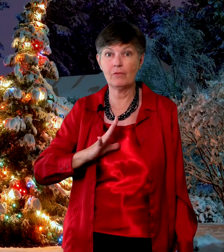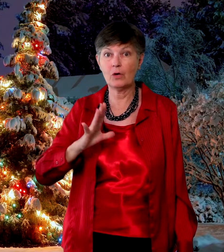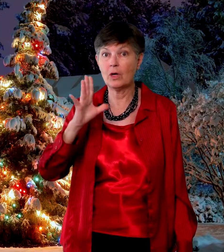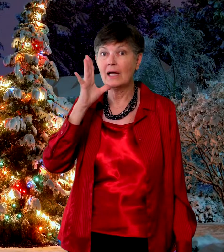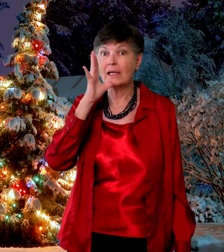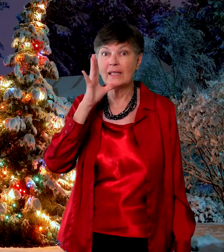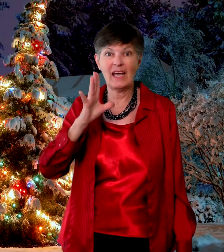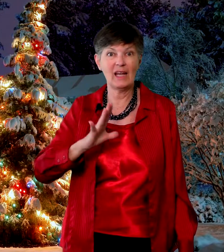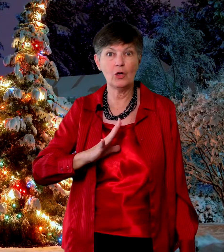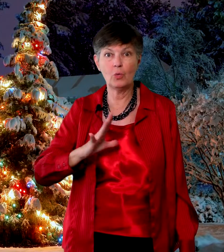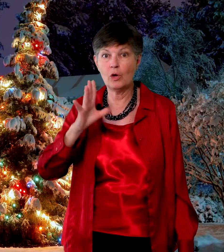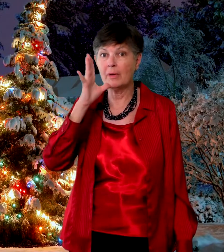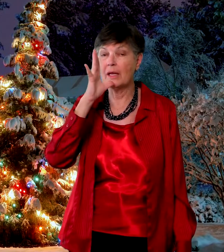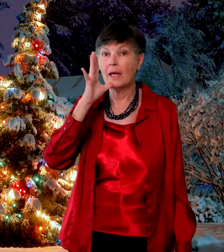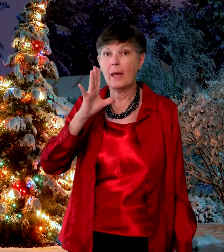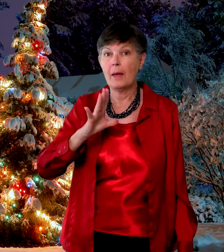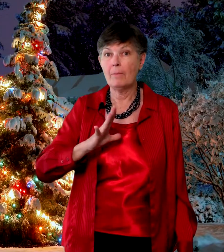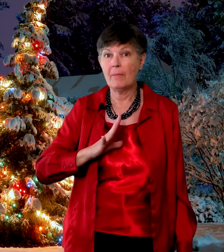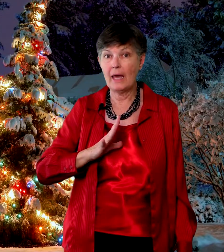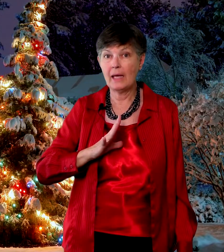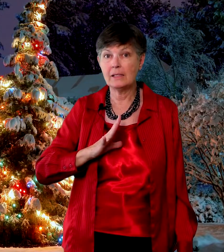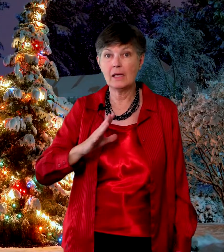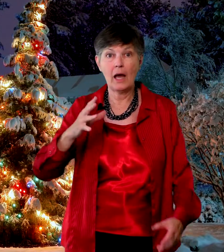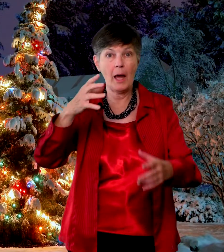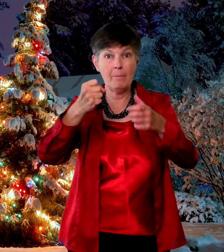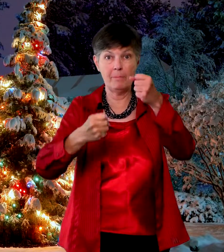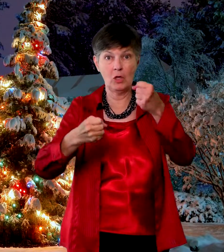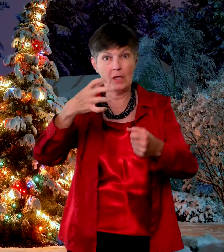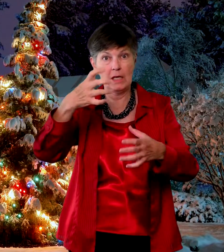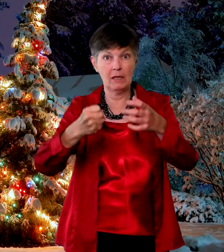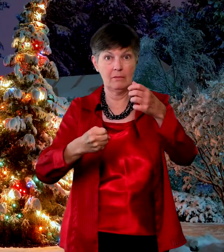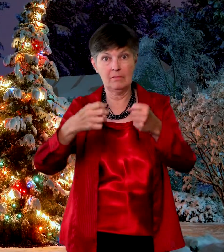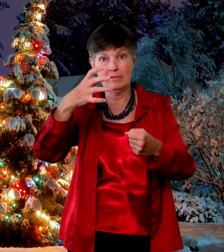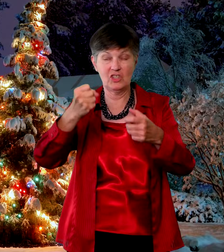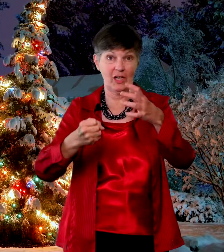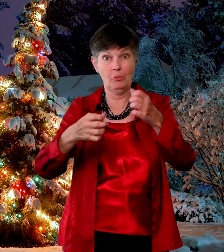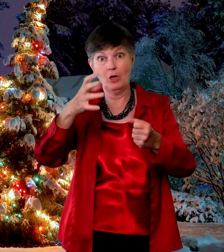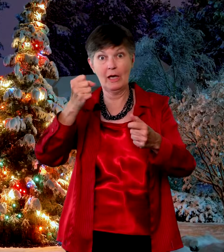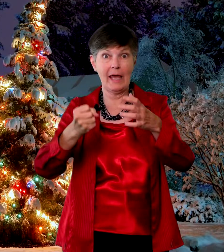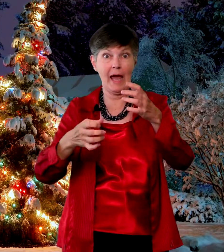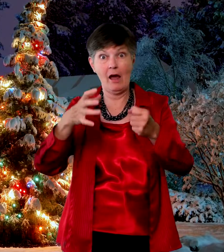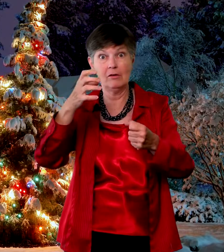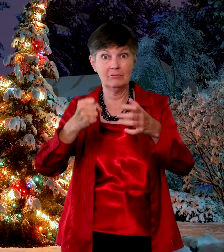for lady or woman. Maids milking. It's like you're milking a cow.